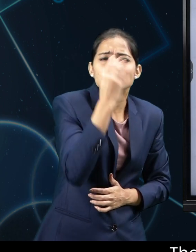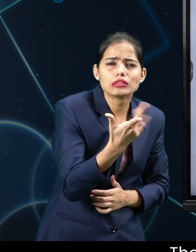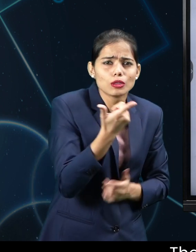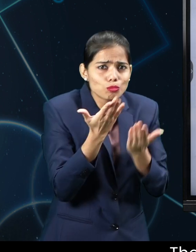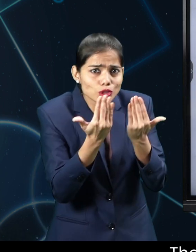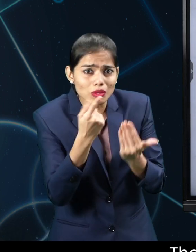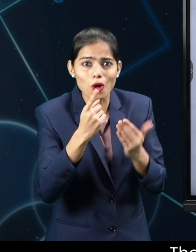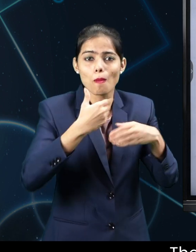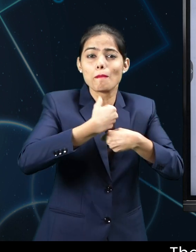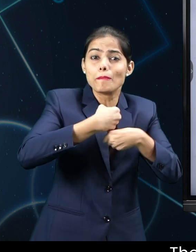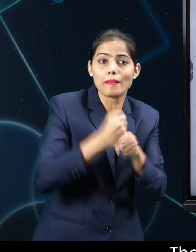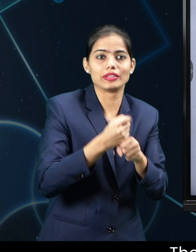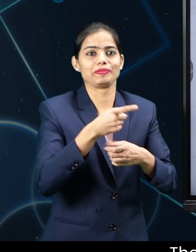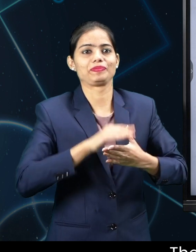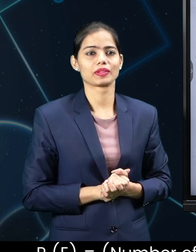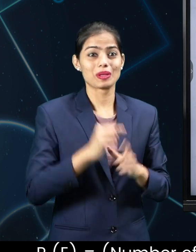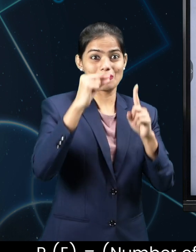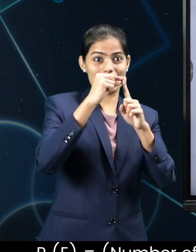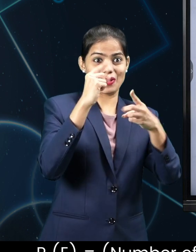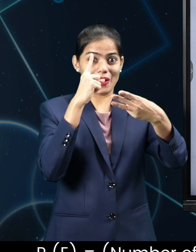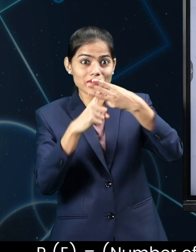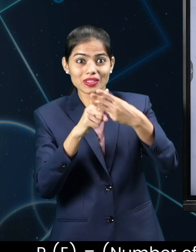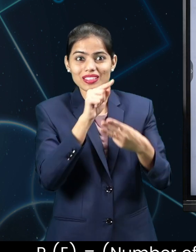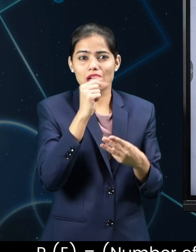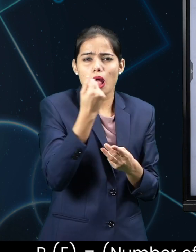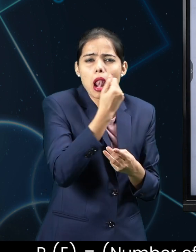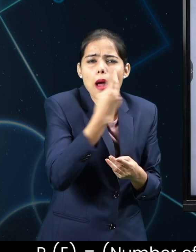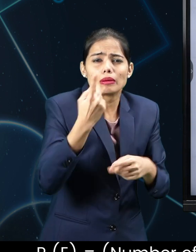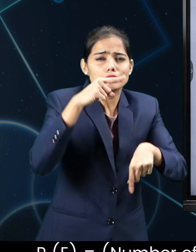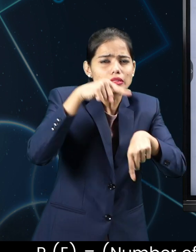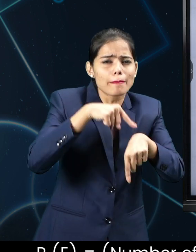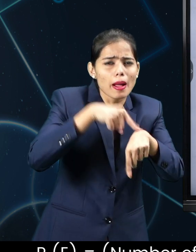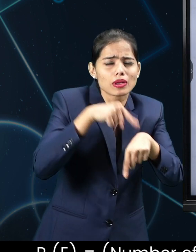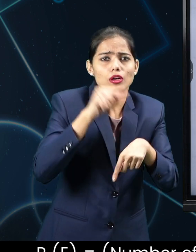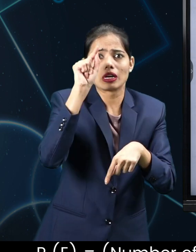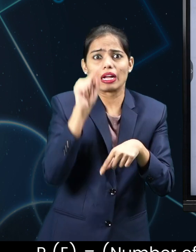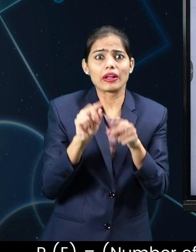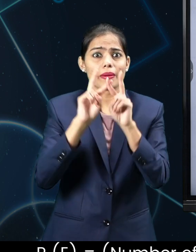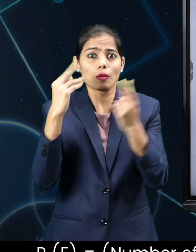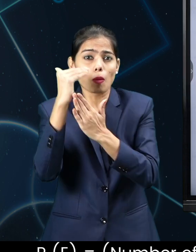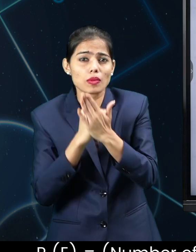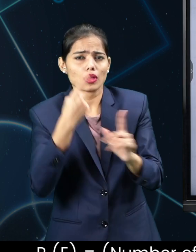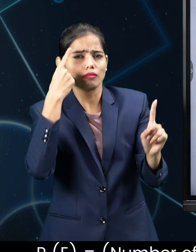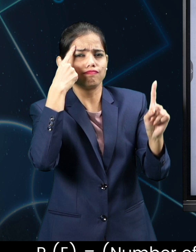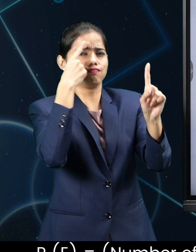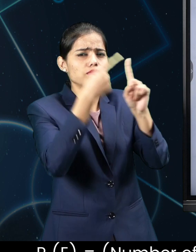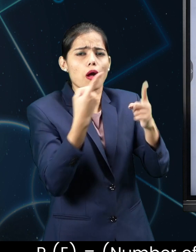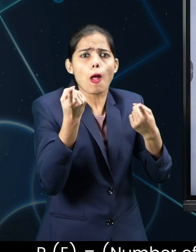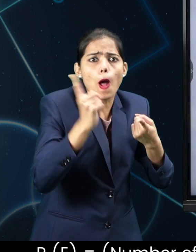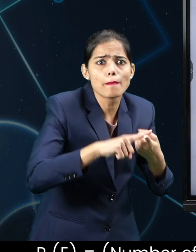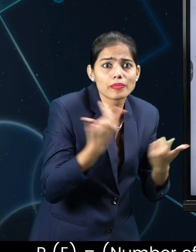The empirical probability formula is P of E is equal to number of times an event occurs